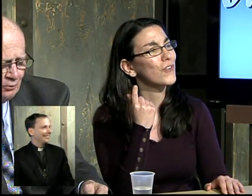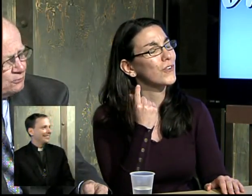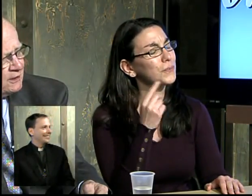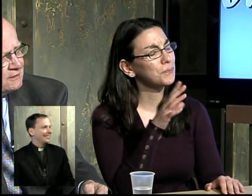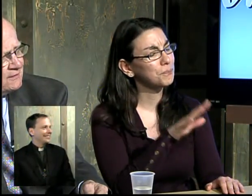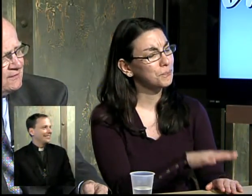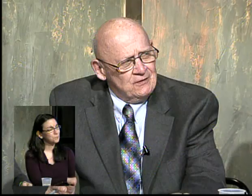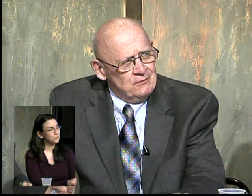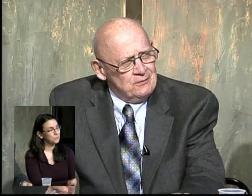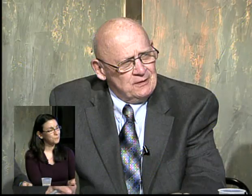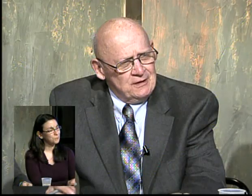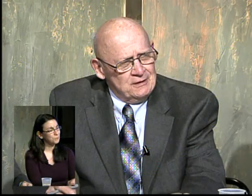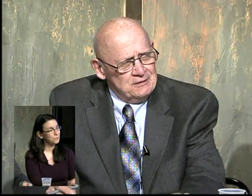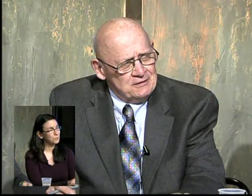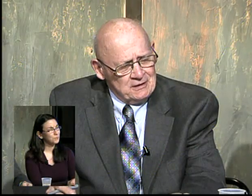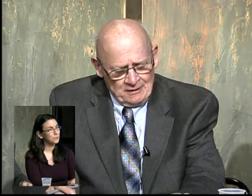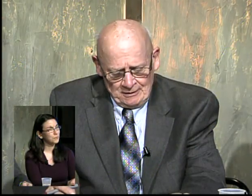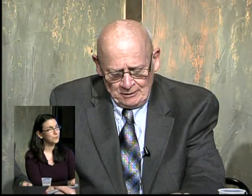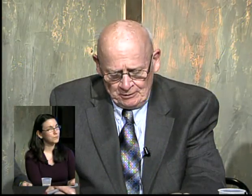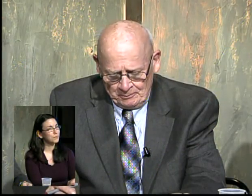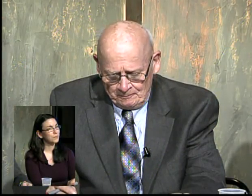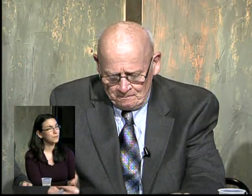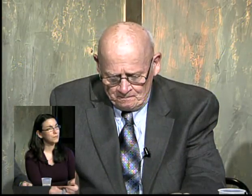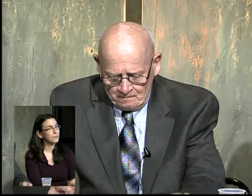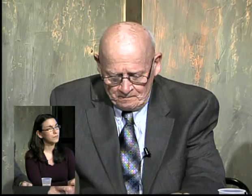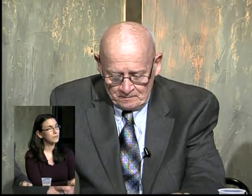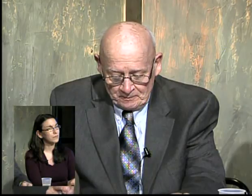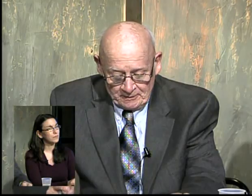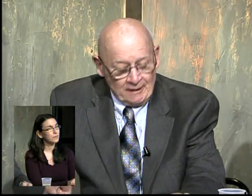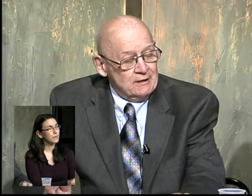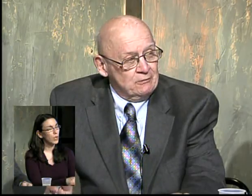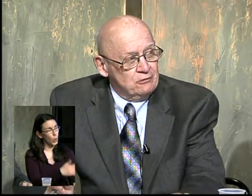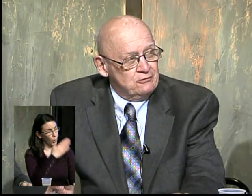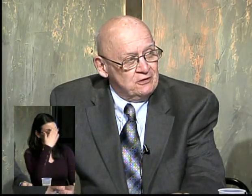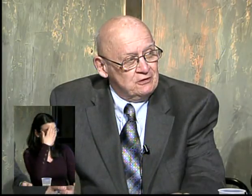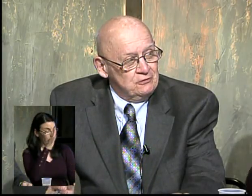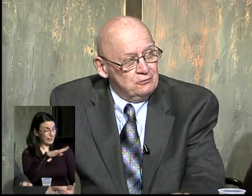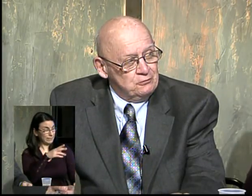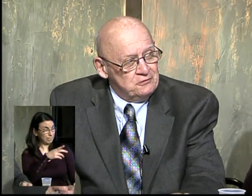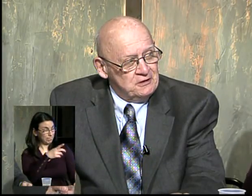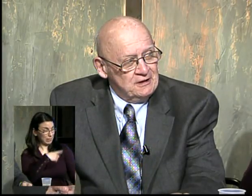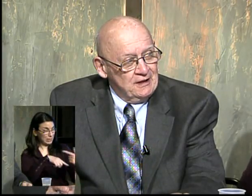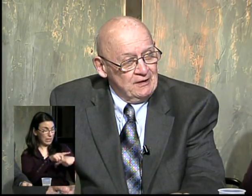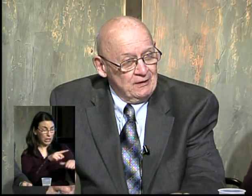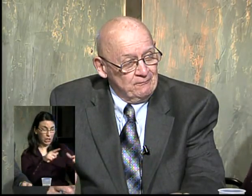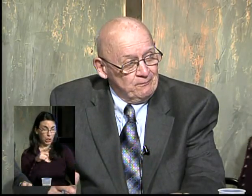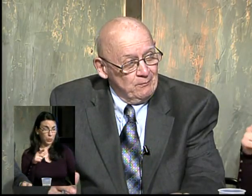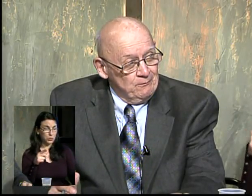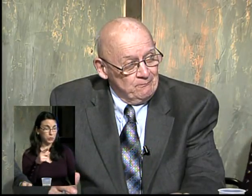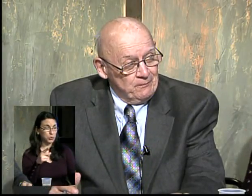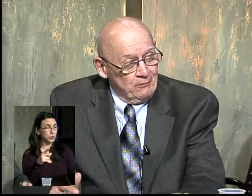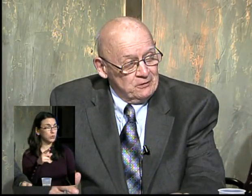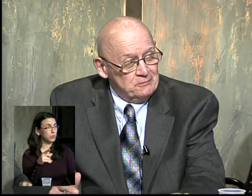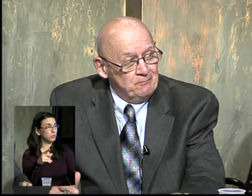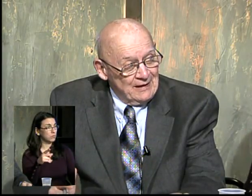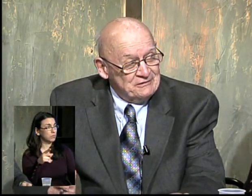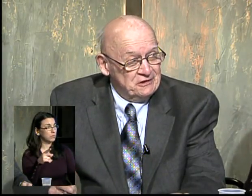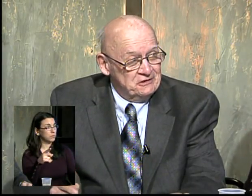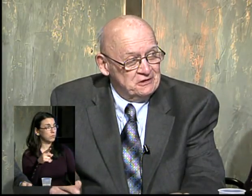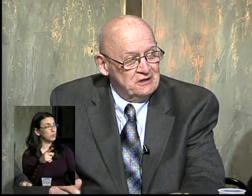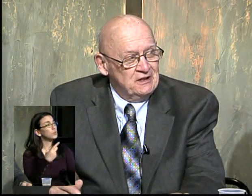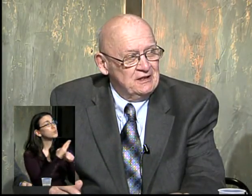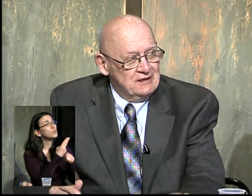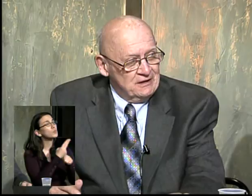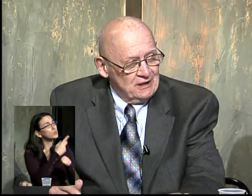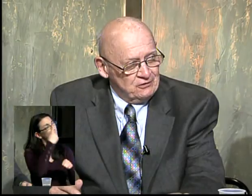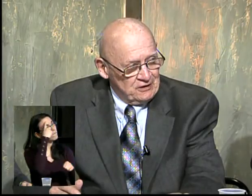I know that there is sign language used for various